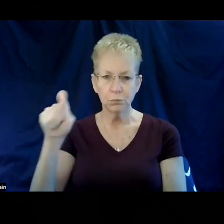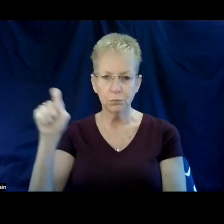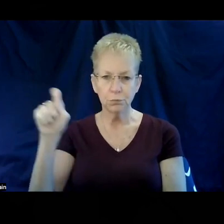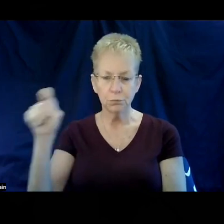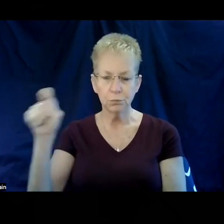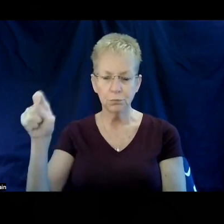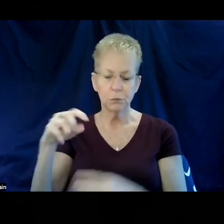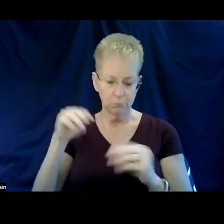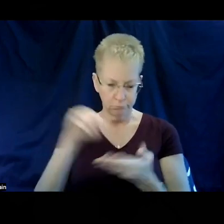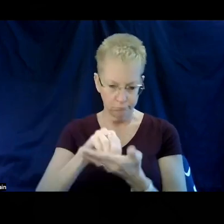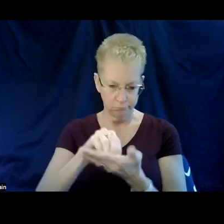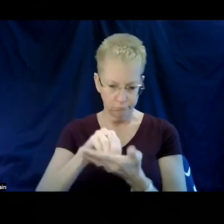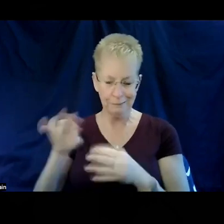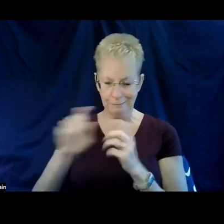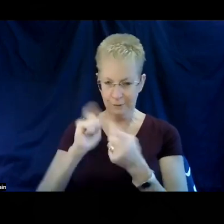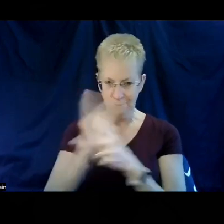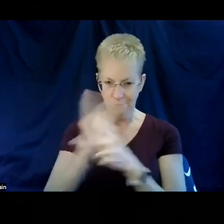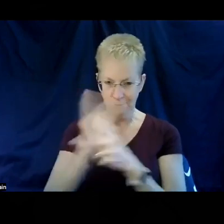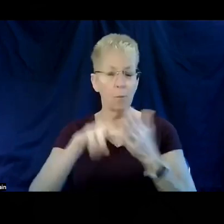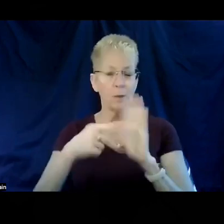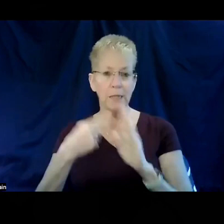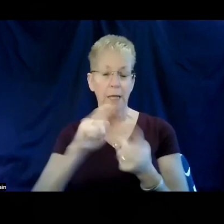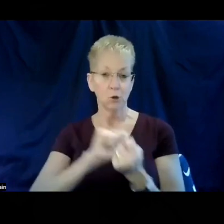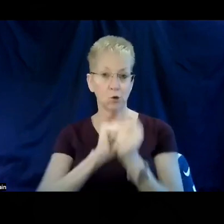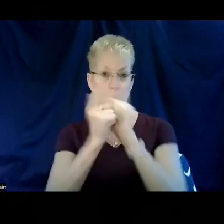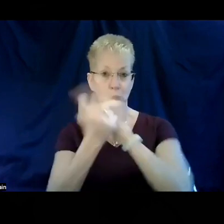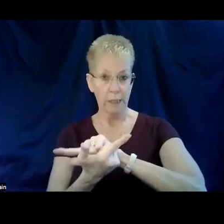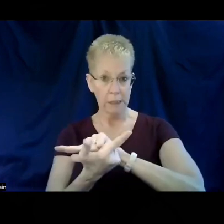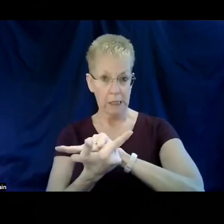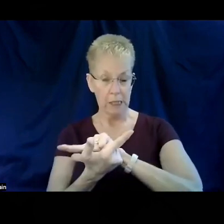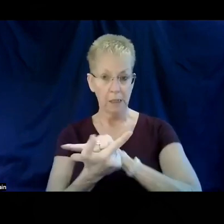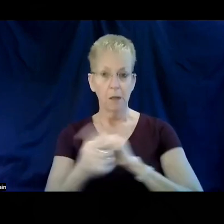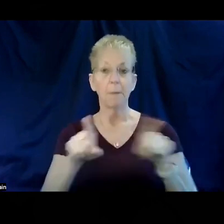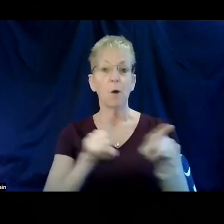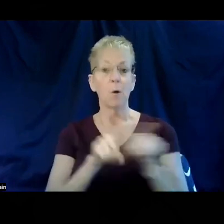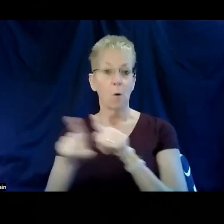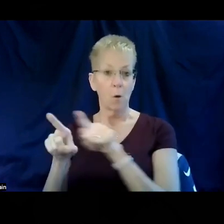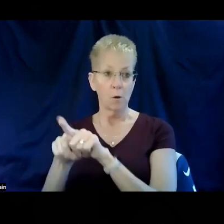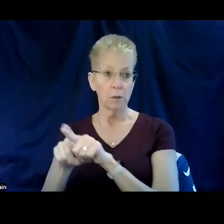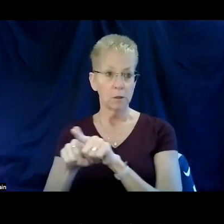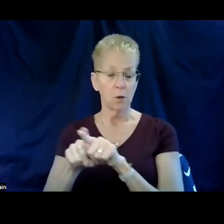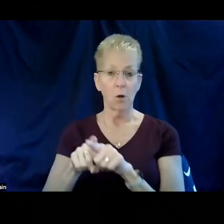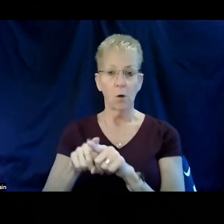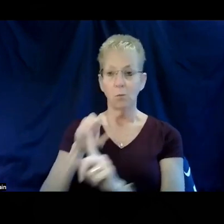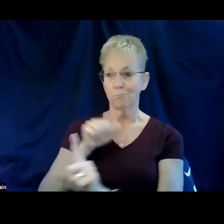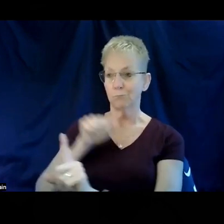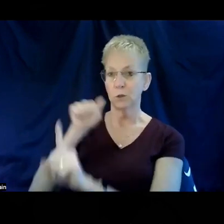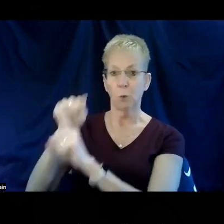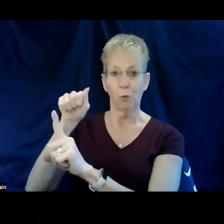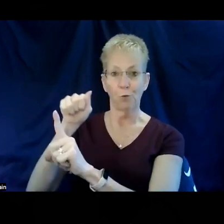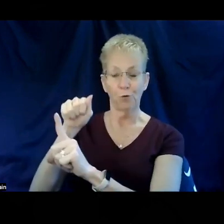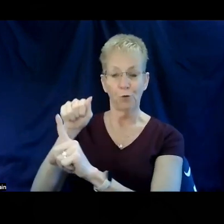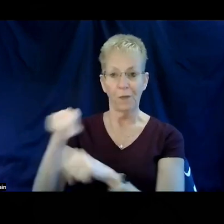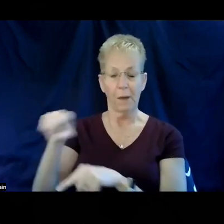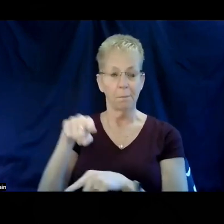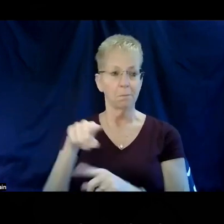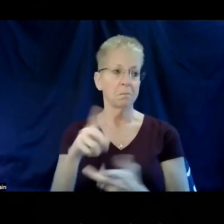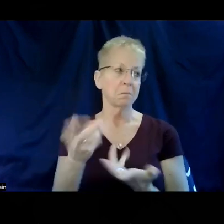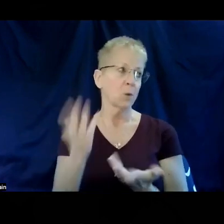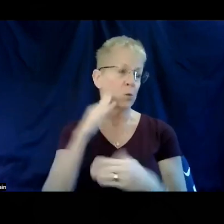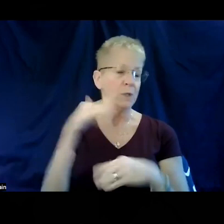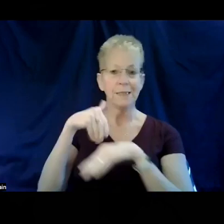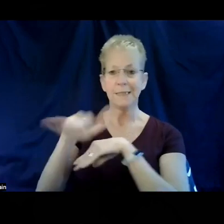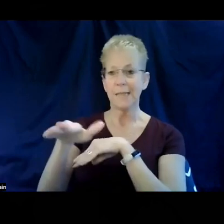transmissions, not only translating them, but often spoofing them. So they would then send out, using